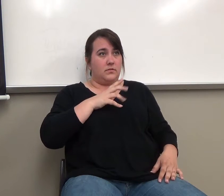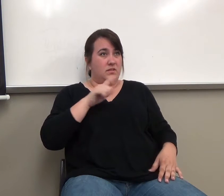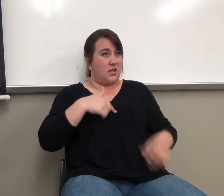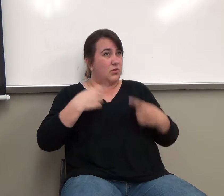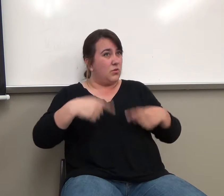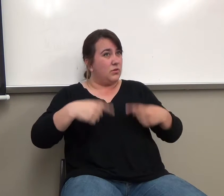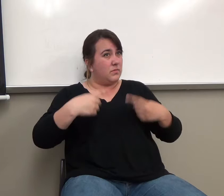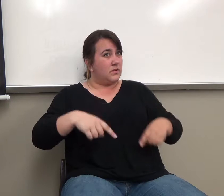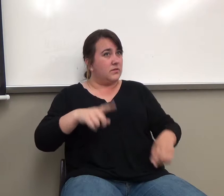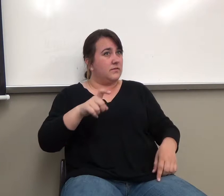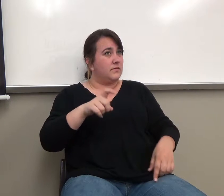that's argumentative?